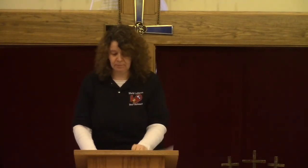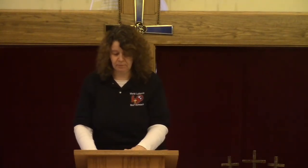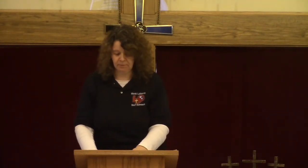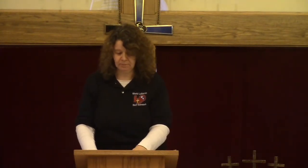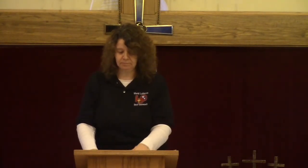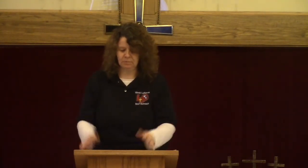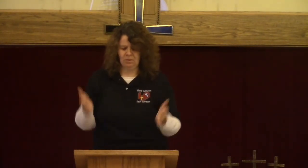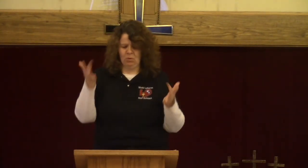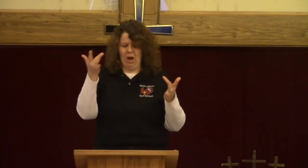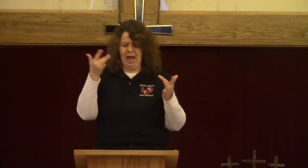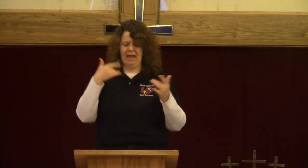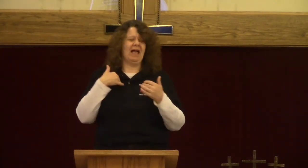judge them.